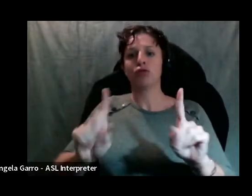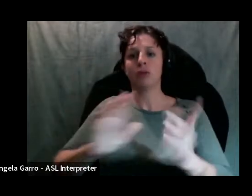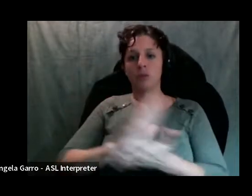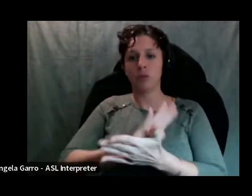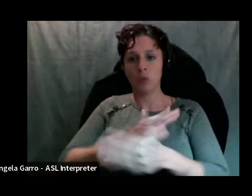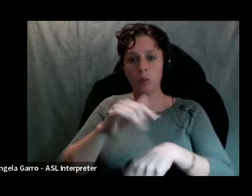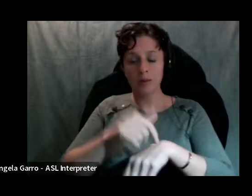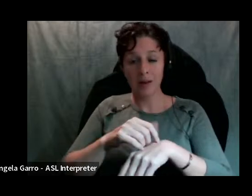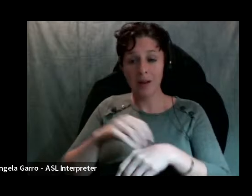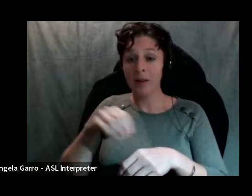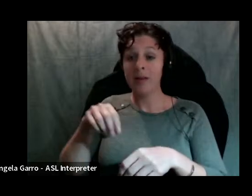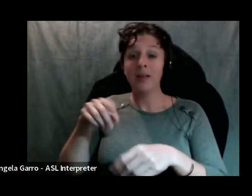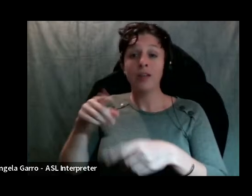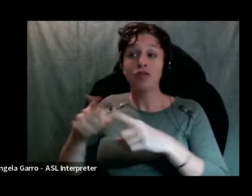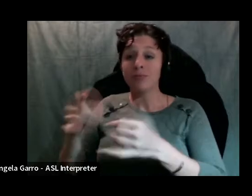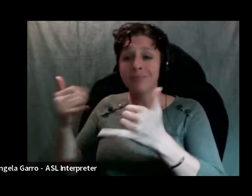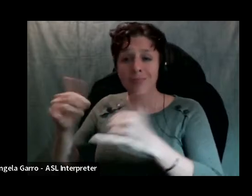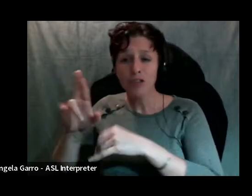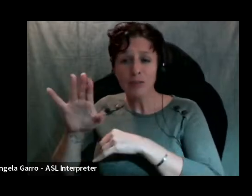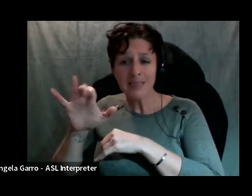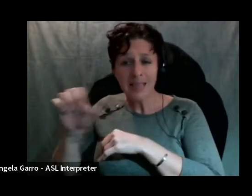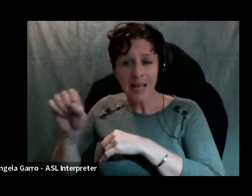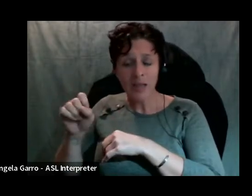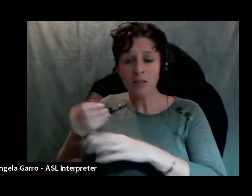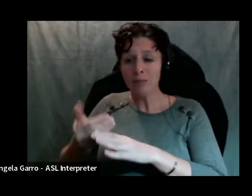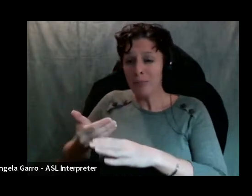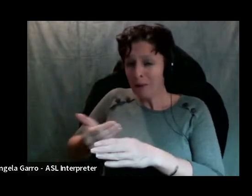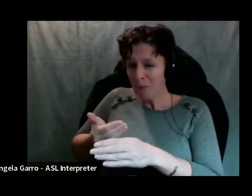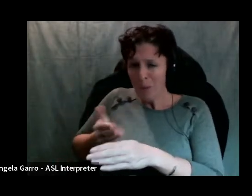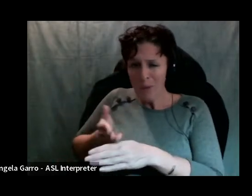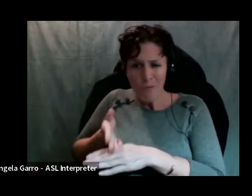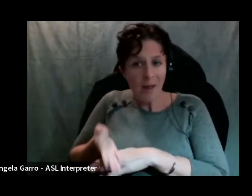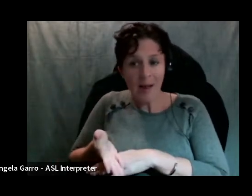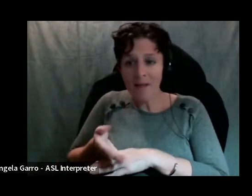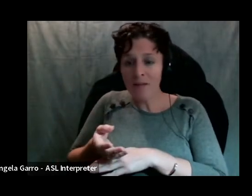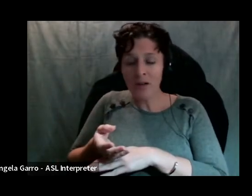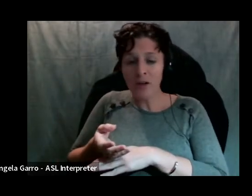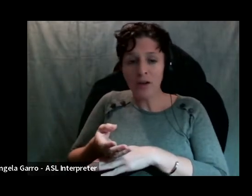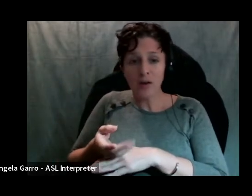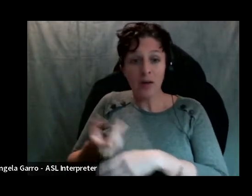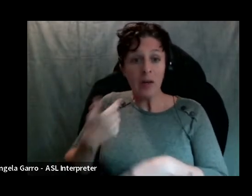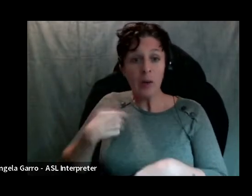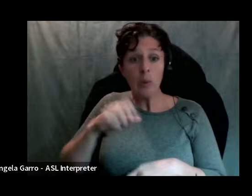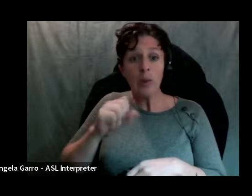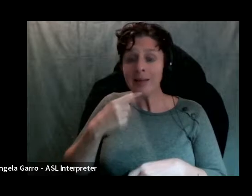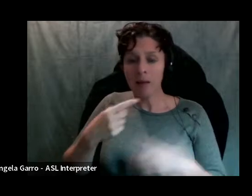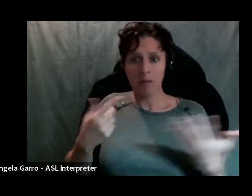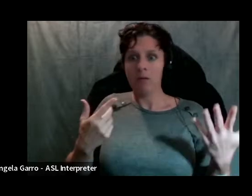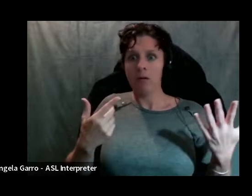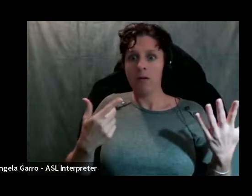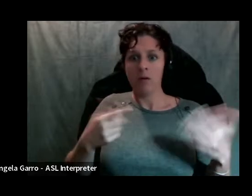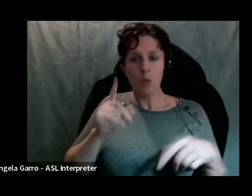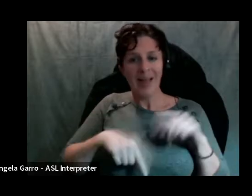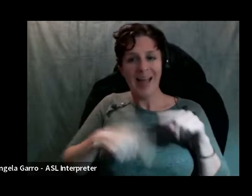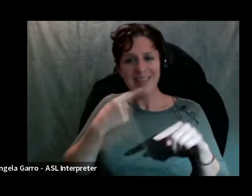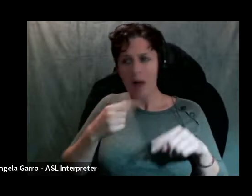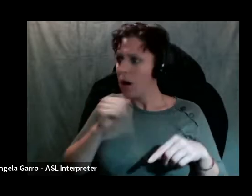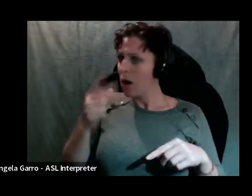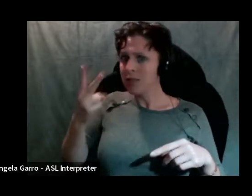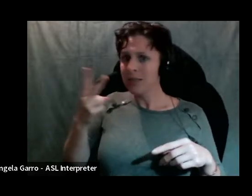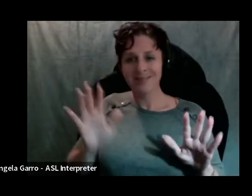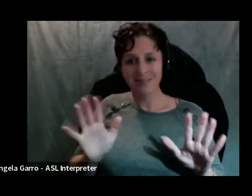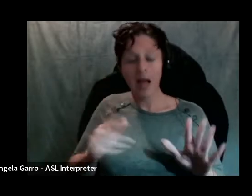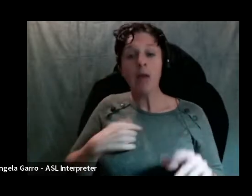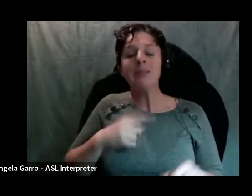in recess, right before, right after. And we couldn't say that we didn't see it coming. I was literally